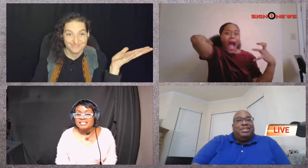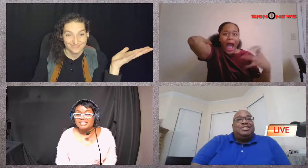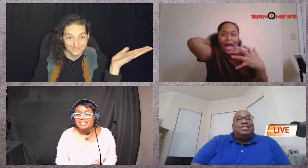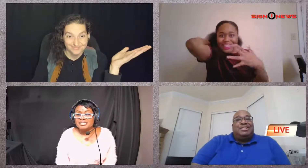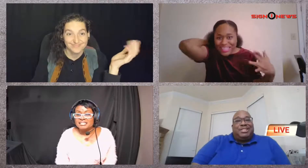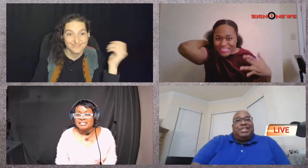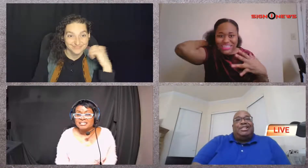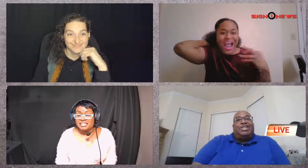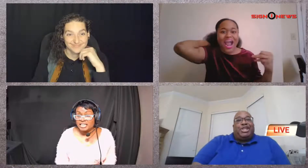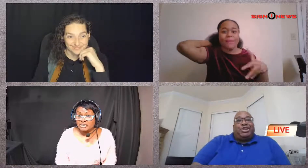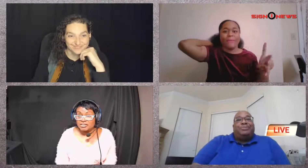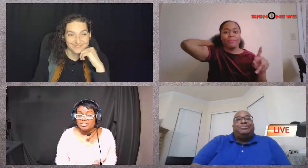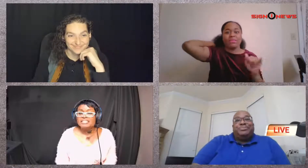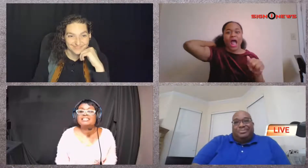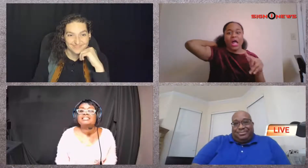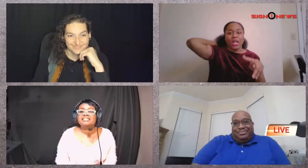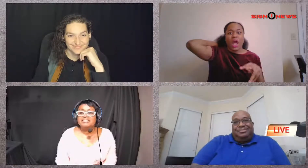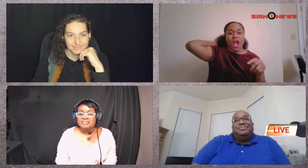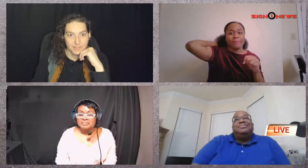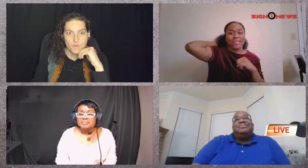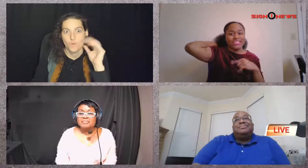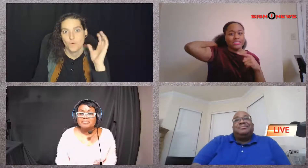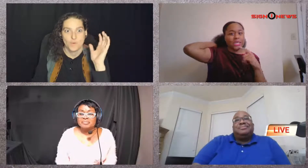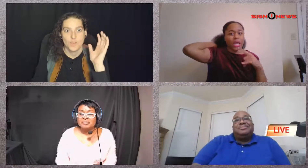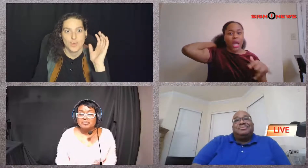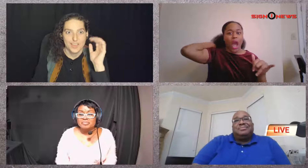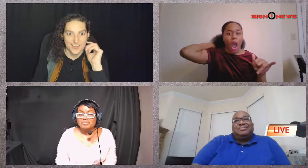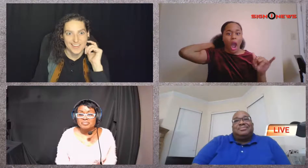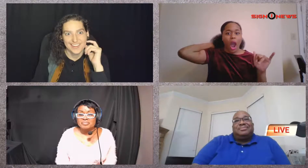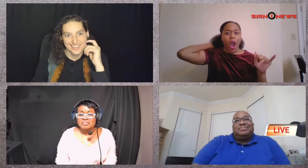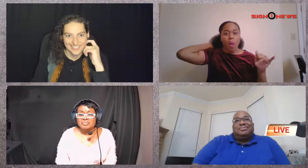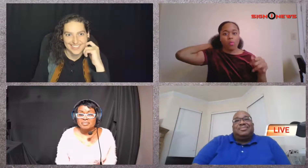Here. She did theater.